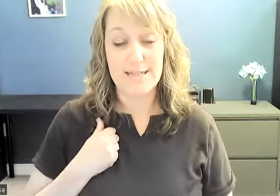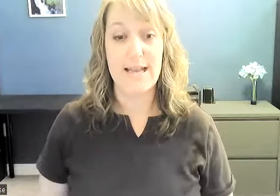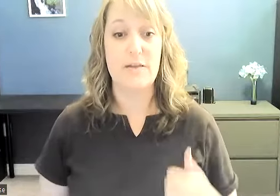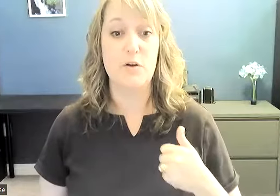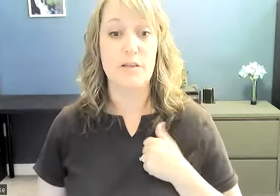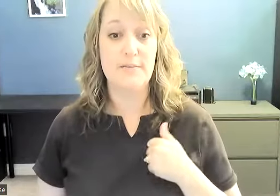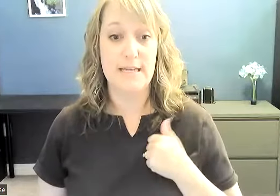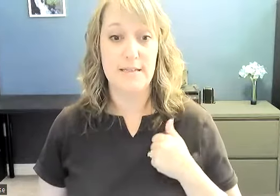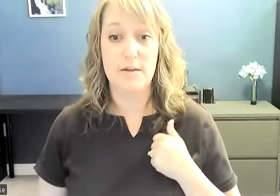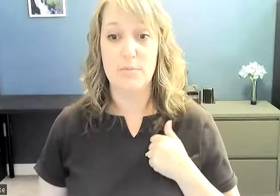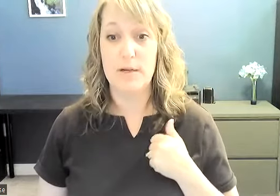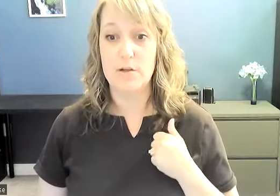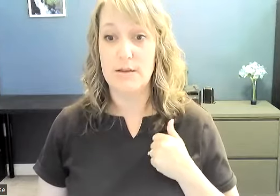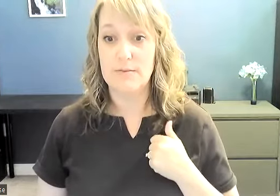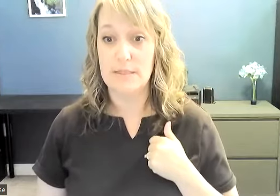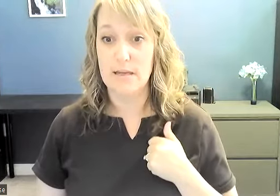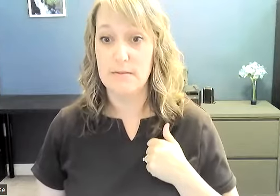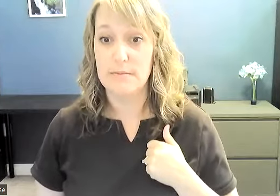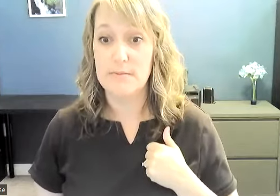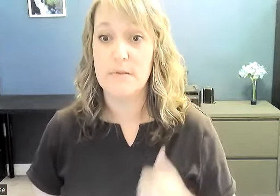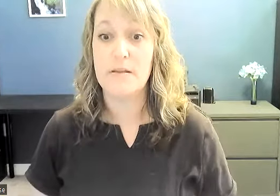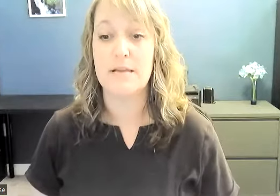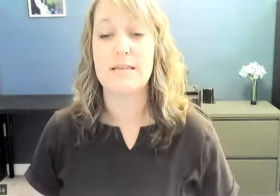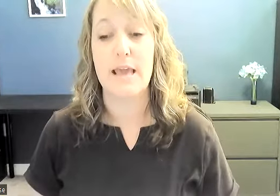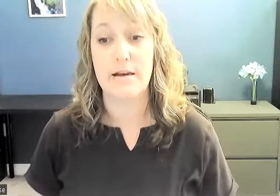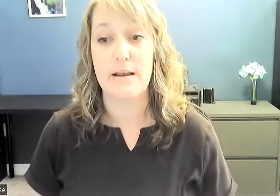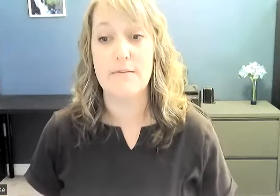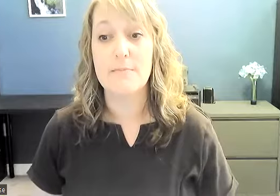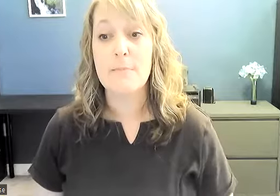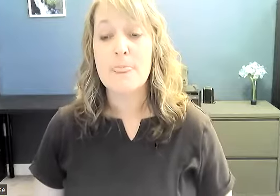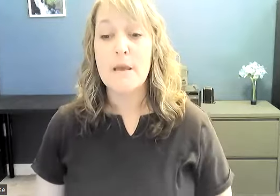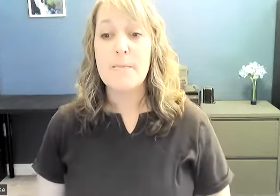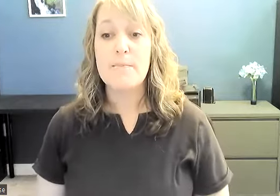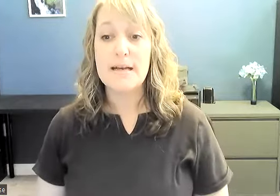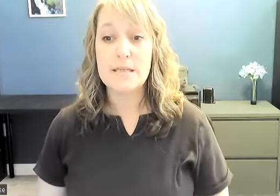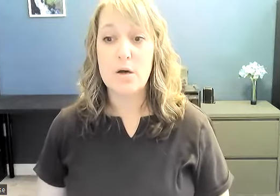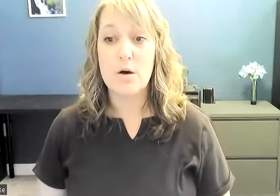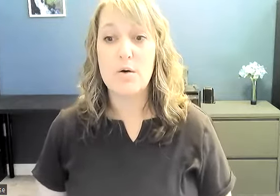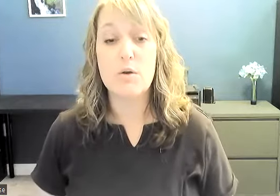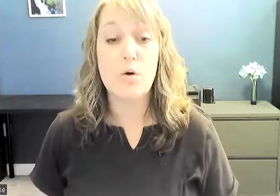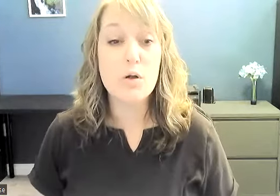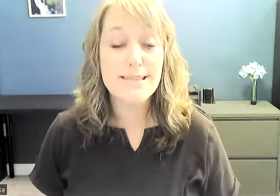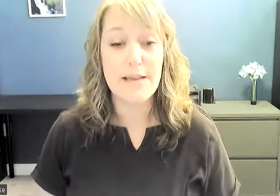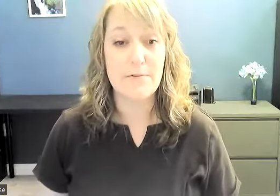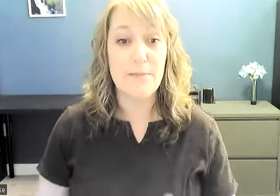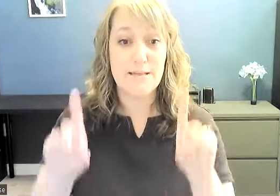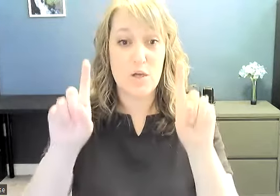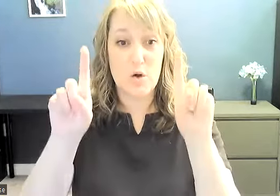side. If you're left-handed, it'll be on your left side. That's Canada. Mexico, the old sign for Mexico is